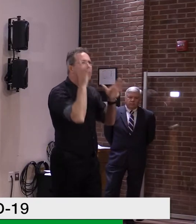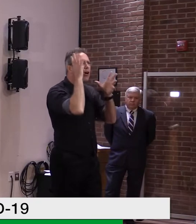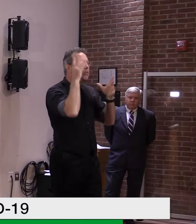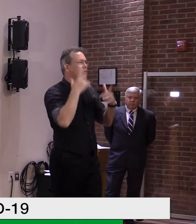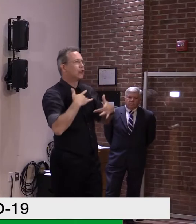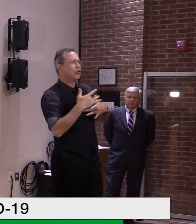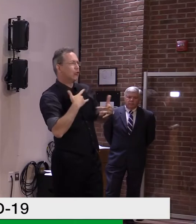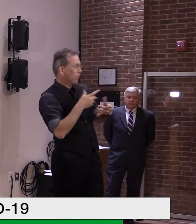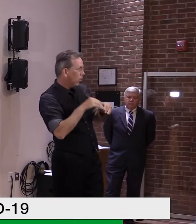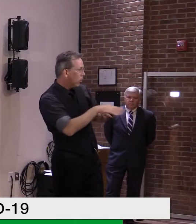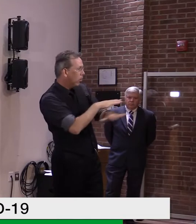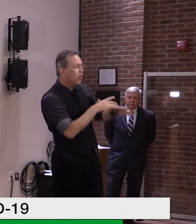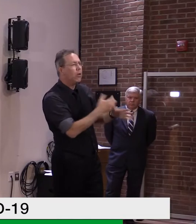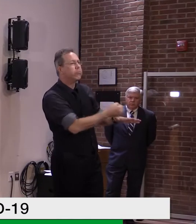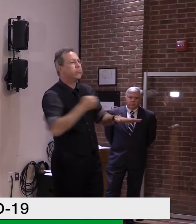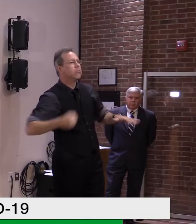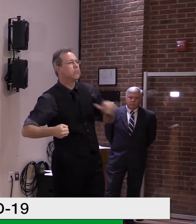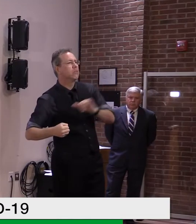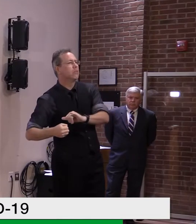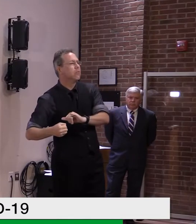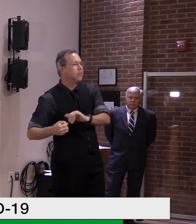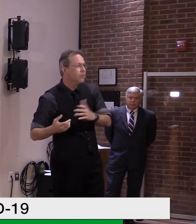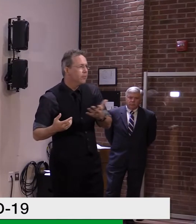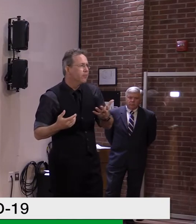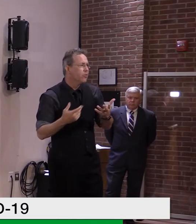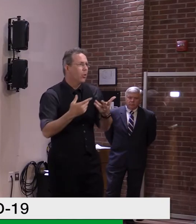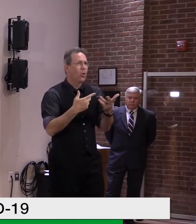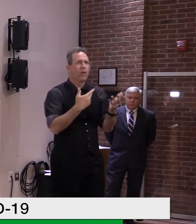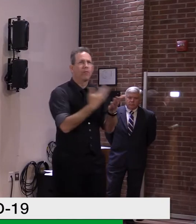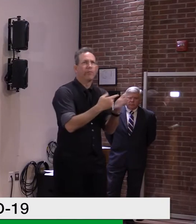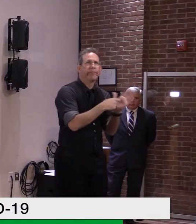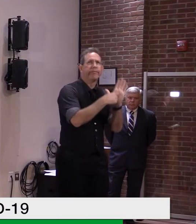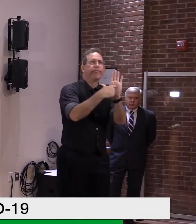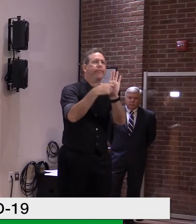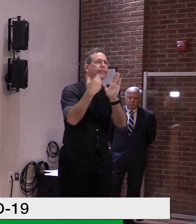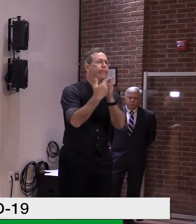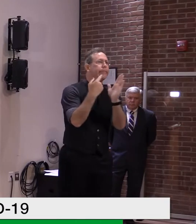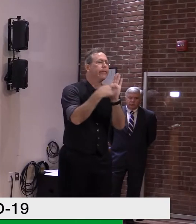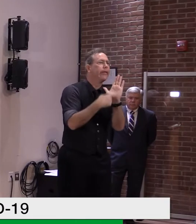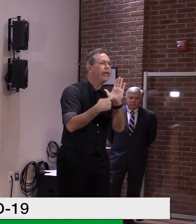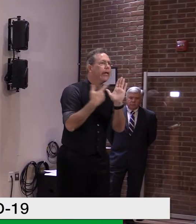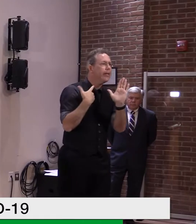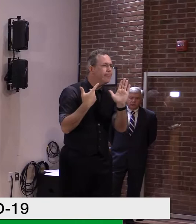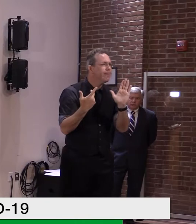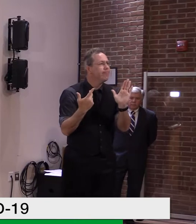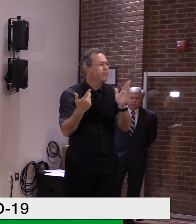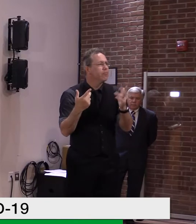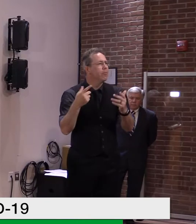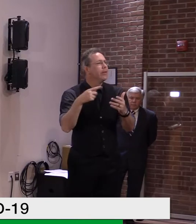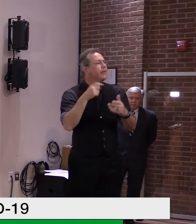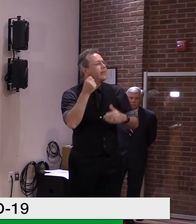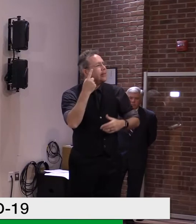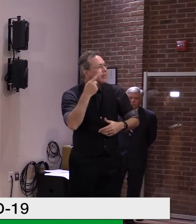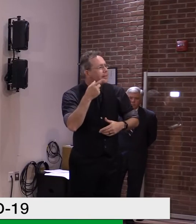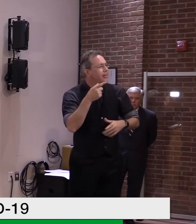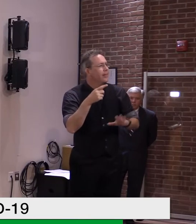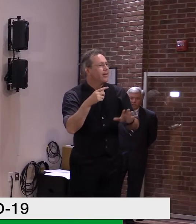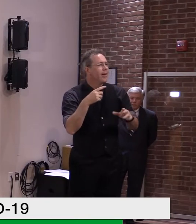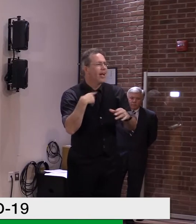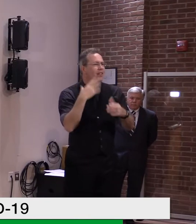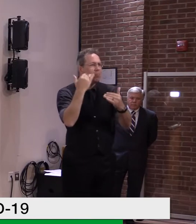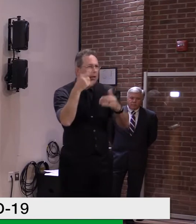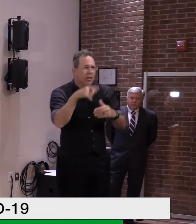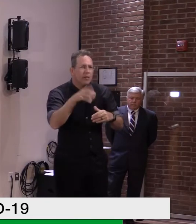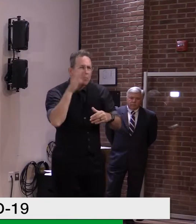again, they would have to be able to show that they could not find child care elsewhere, and that that was also due to